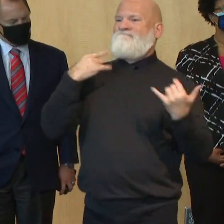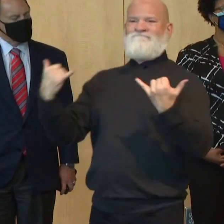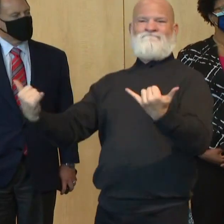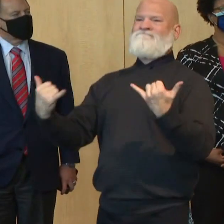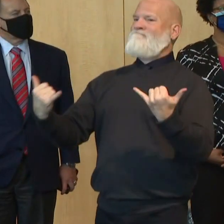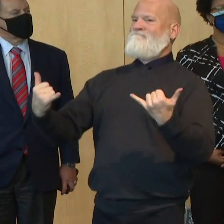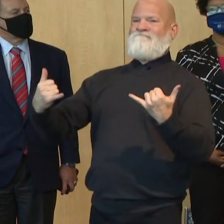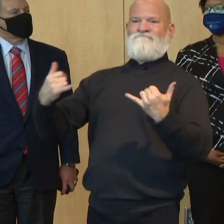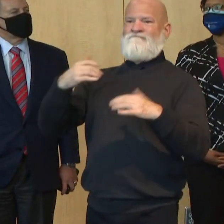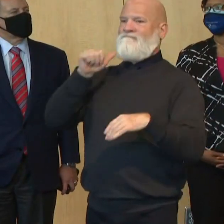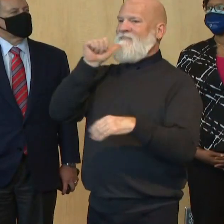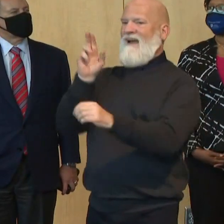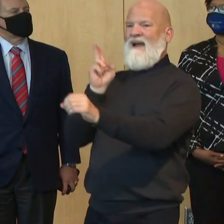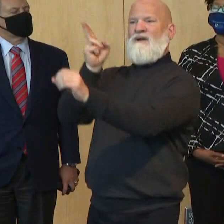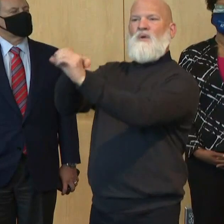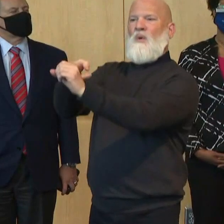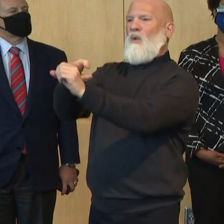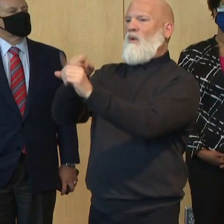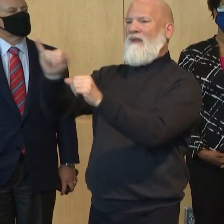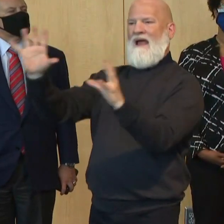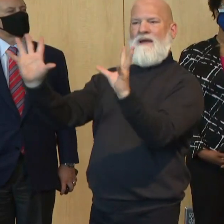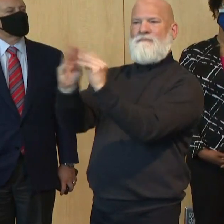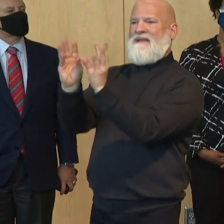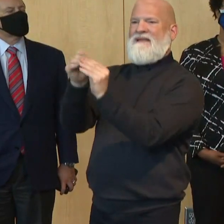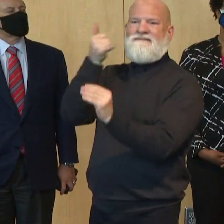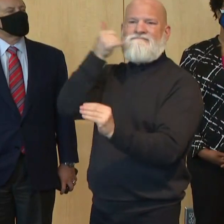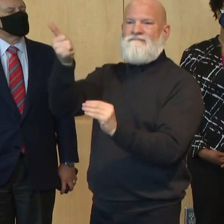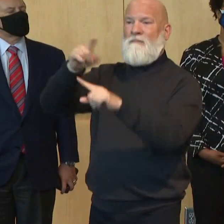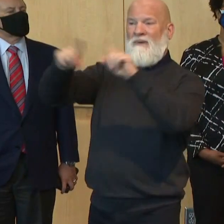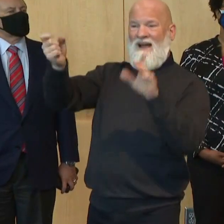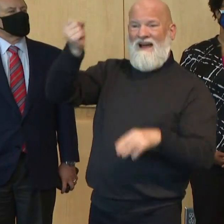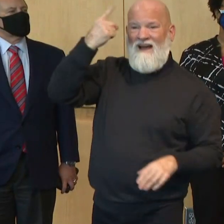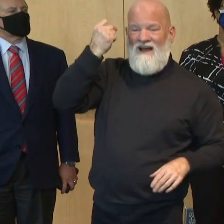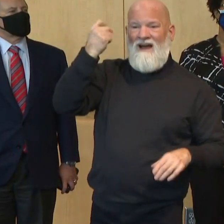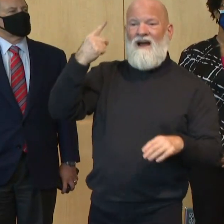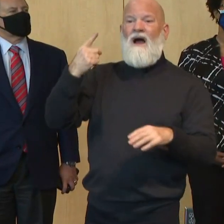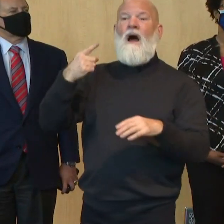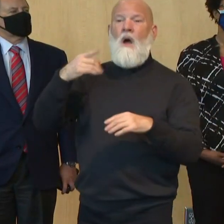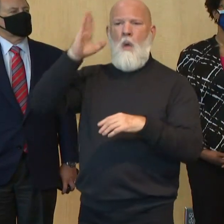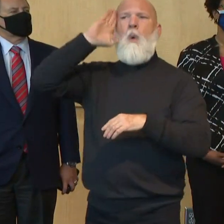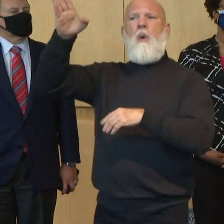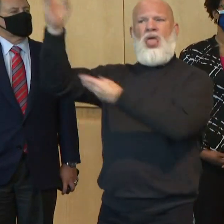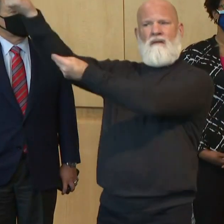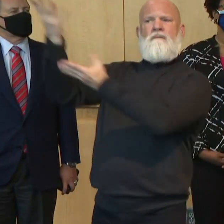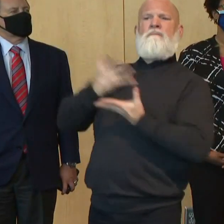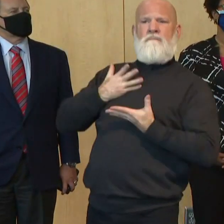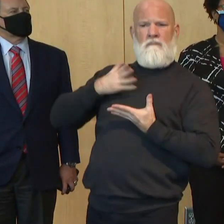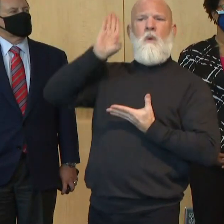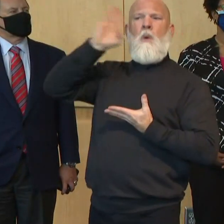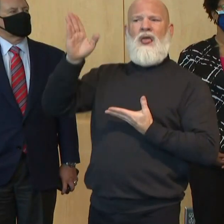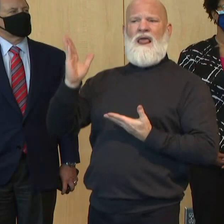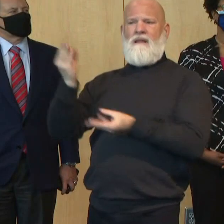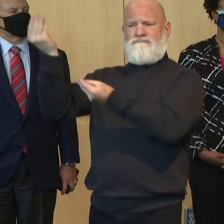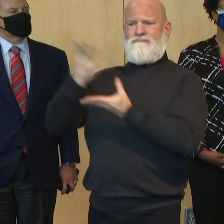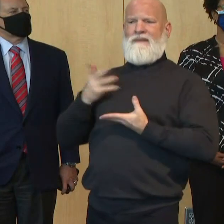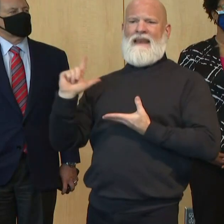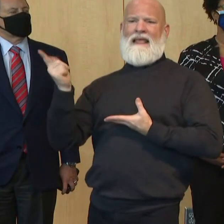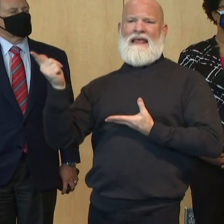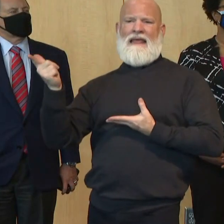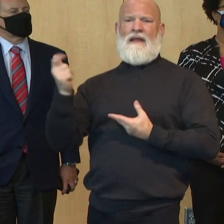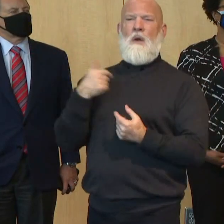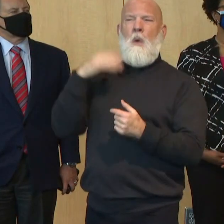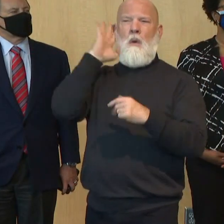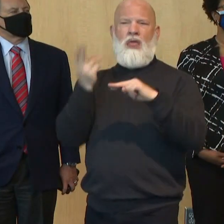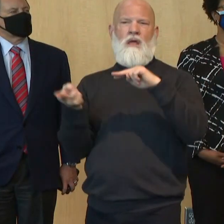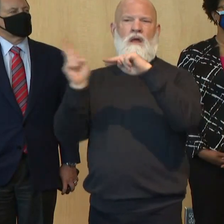Loke, who's here, he can probably give you some details when we finish up. I think we may see just a slight uptick in supply, and I